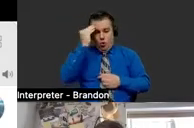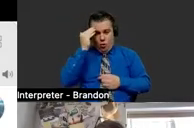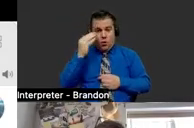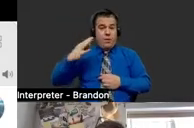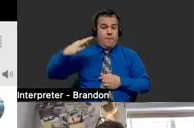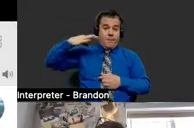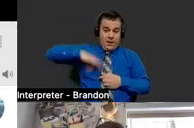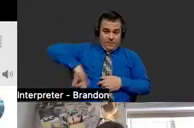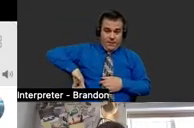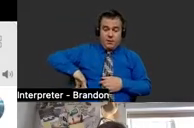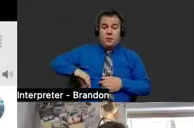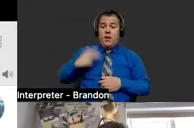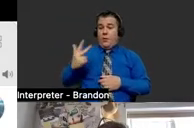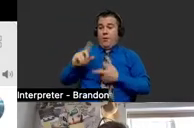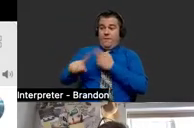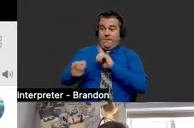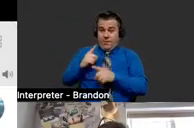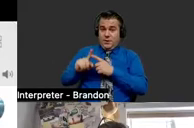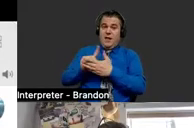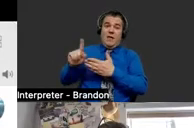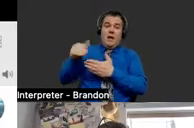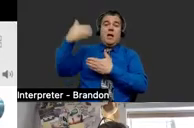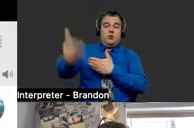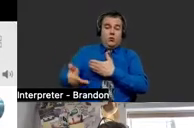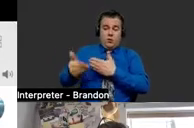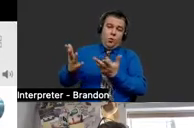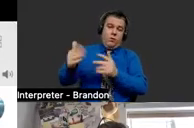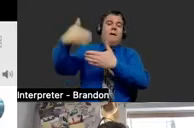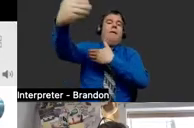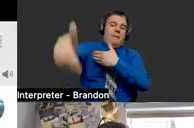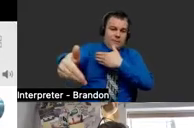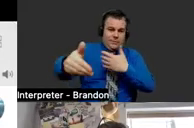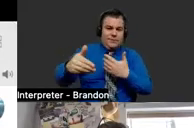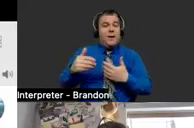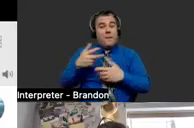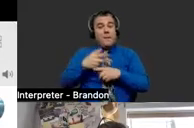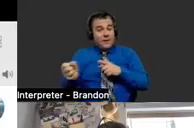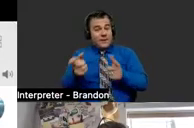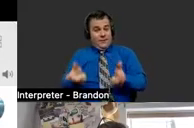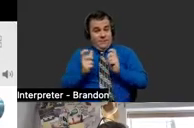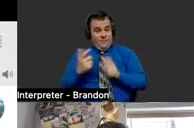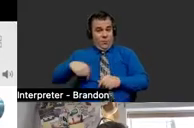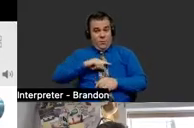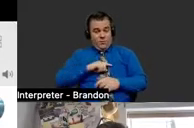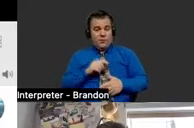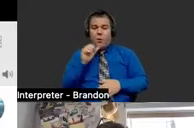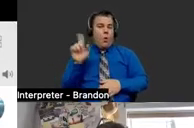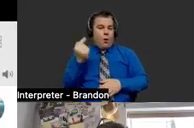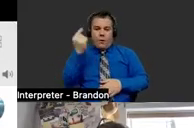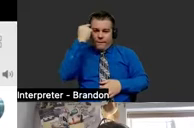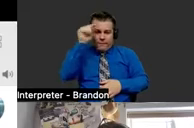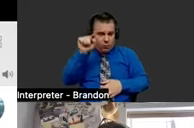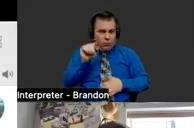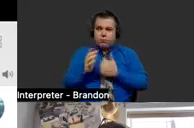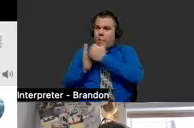3 friends in the next week or the next, because Plexus gave this to us not only to just help so many